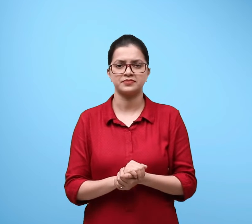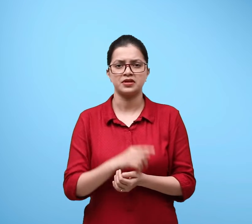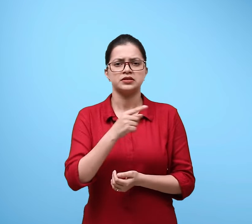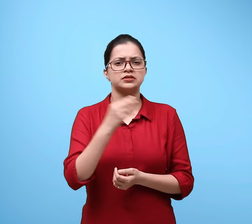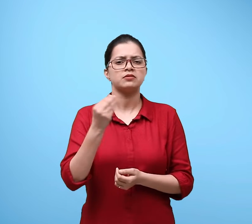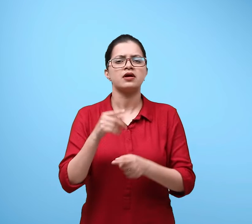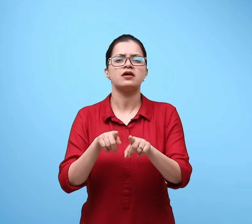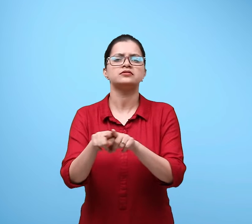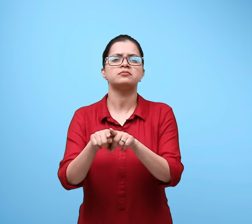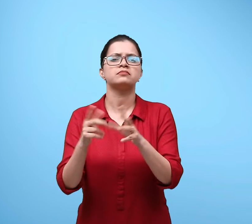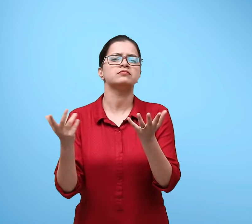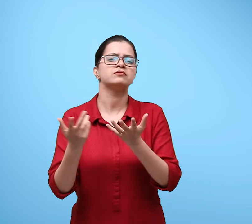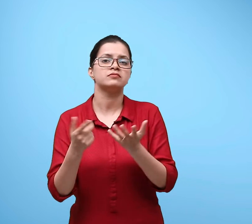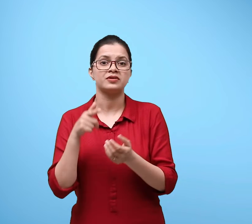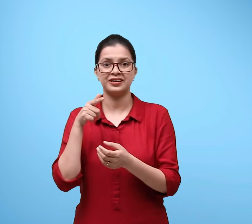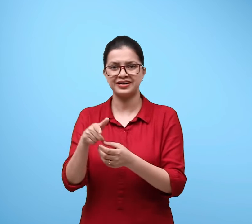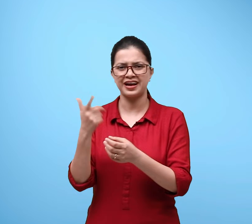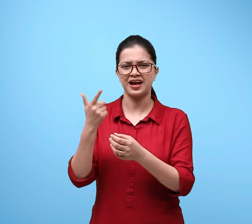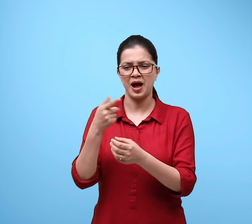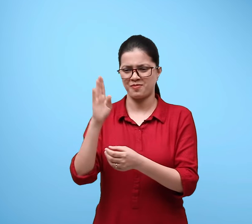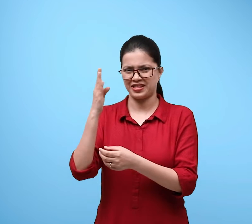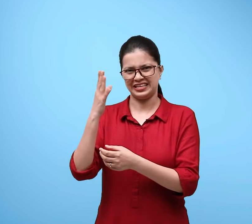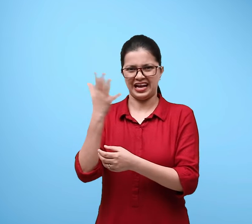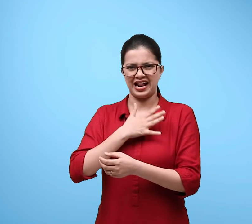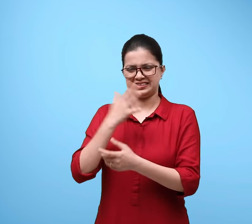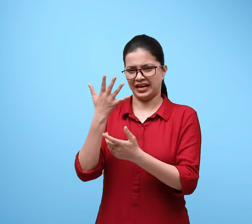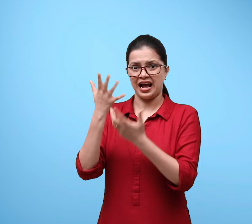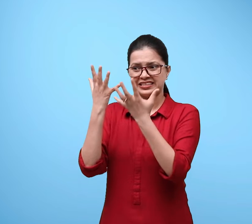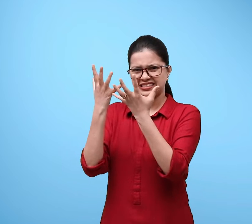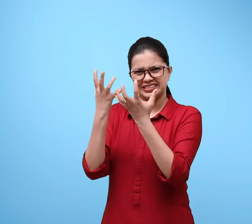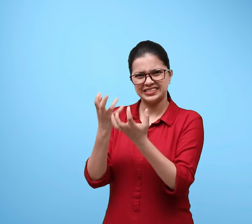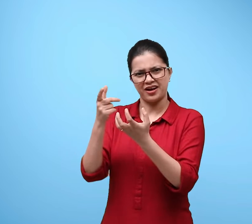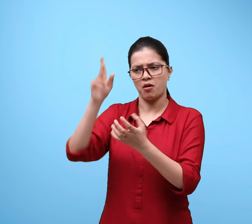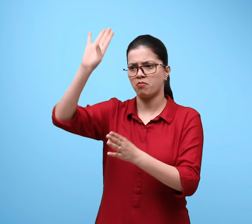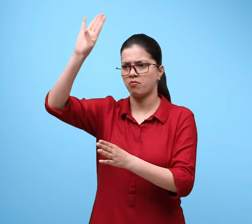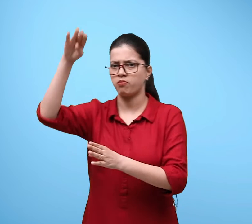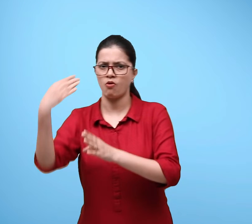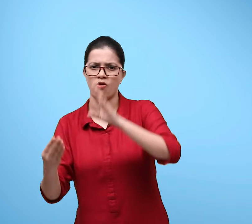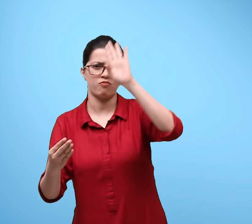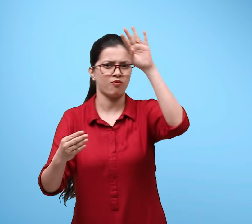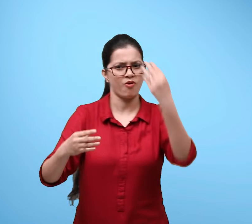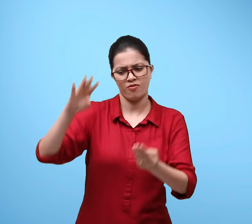Few drops of honey that you let fall into a glass of water. What happens to all of these?